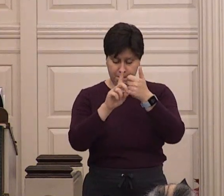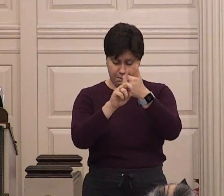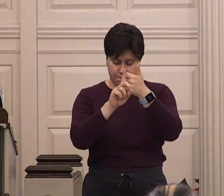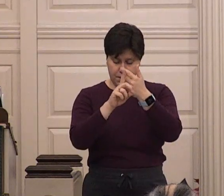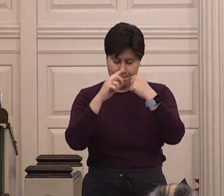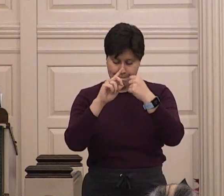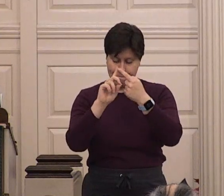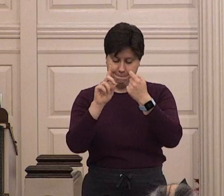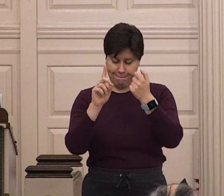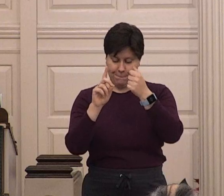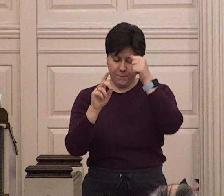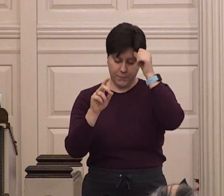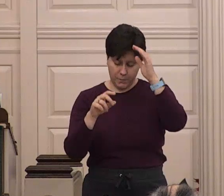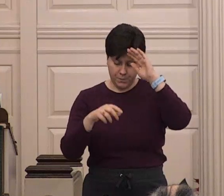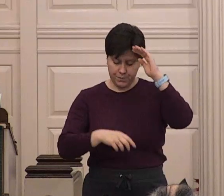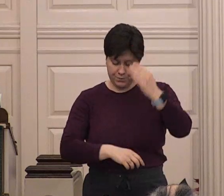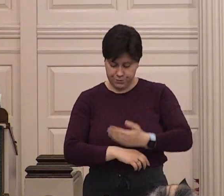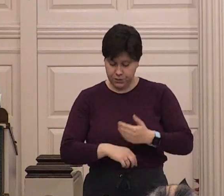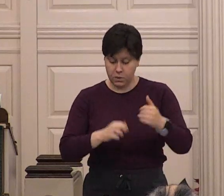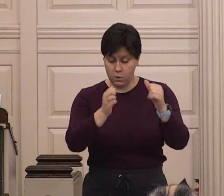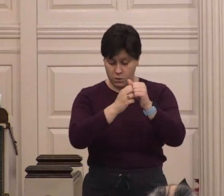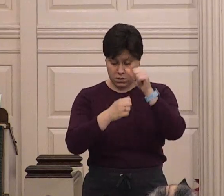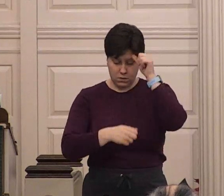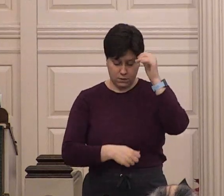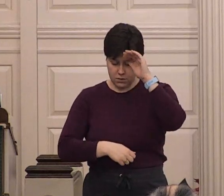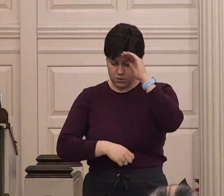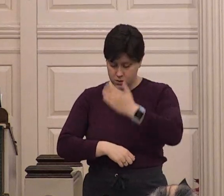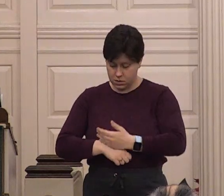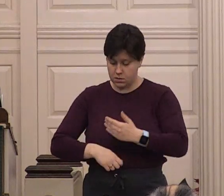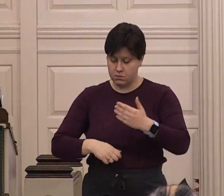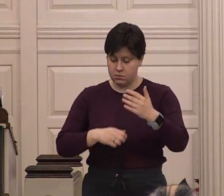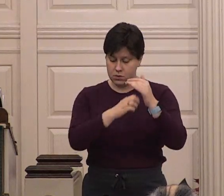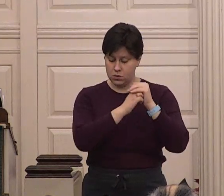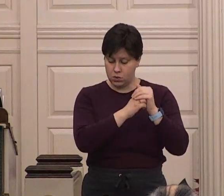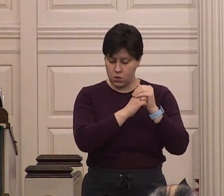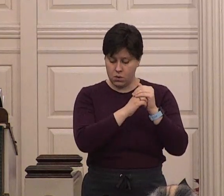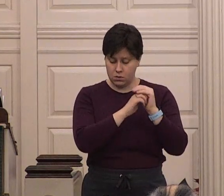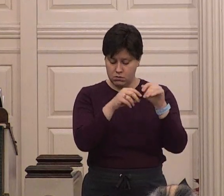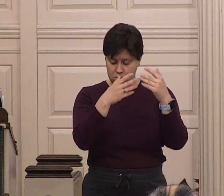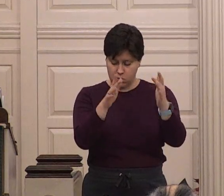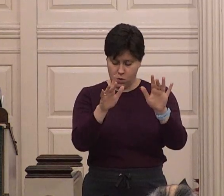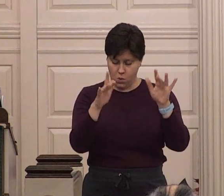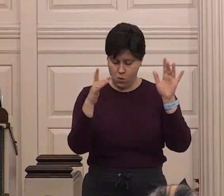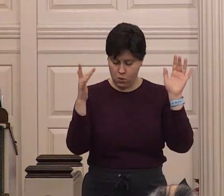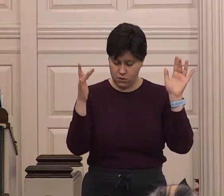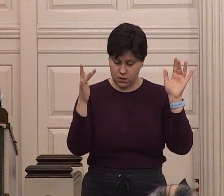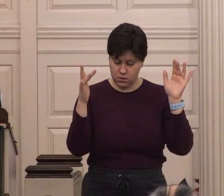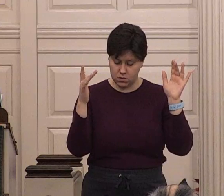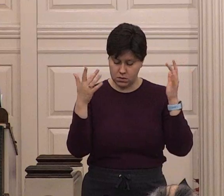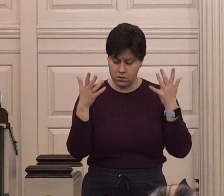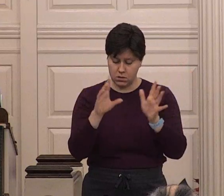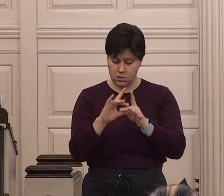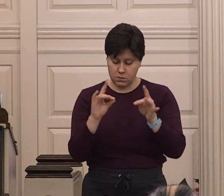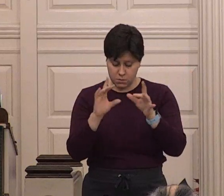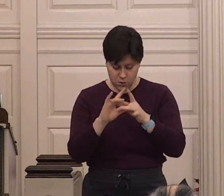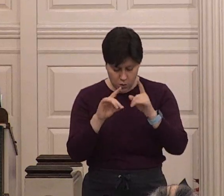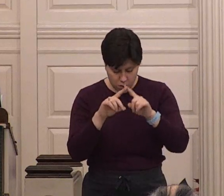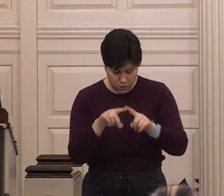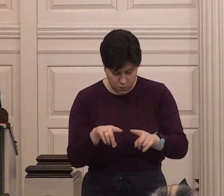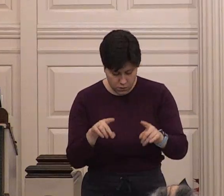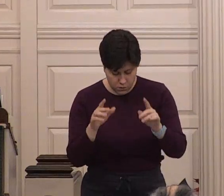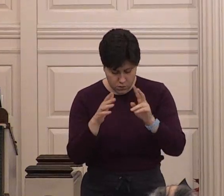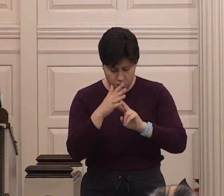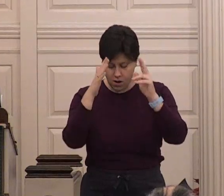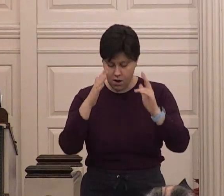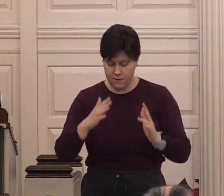life, who proceeds from the Father and the Son, who with the Father and the Son is adored and glorified,